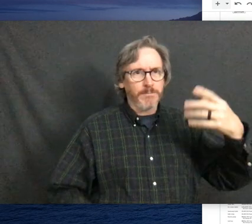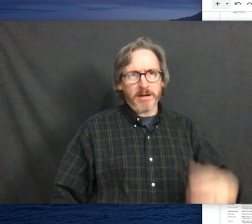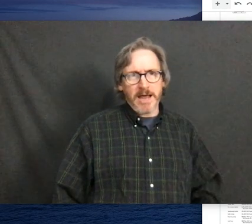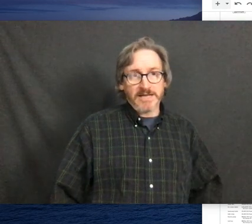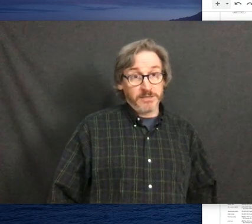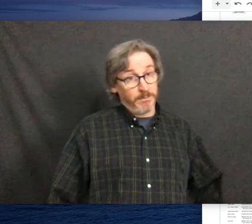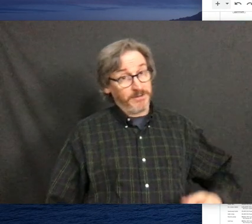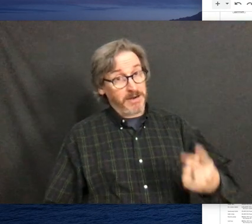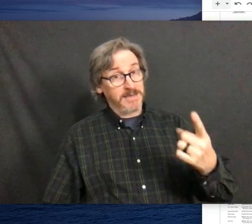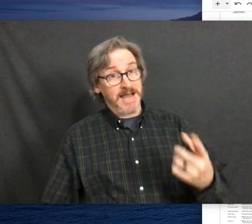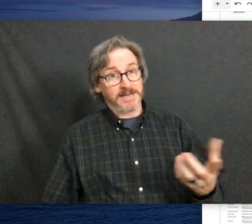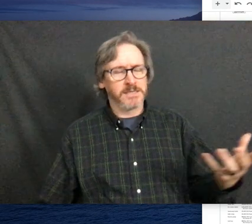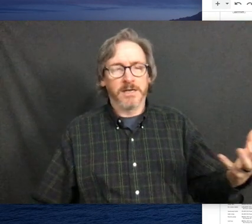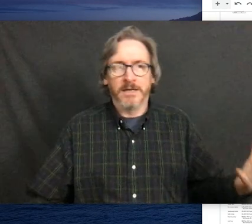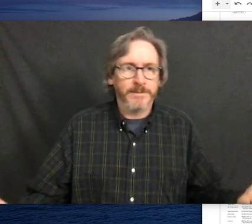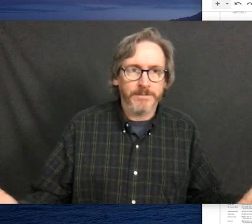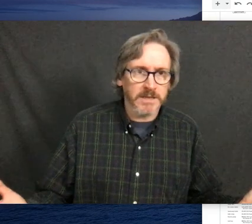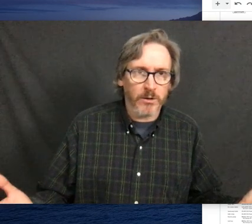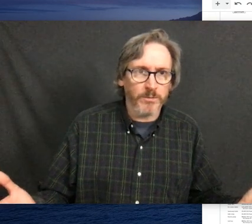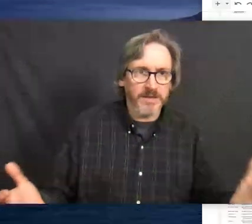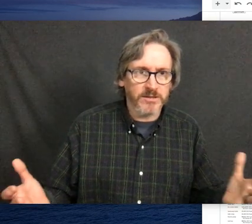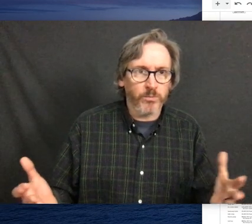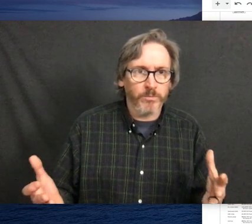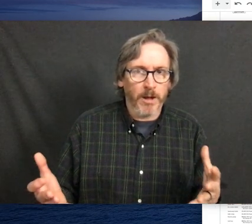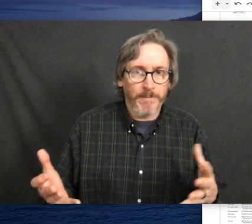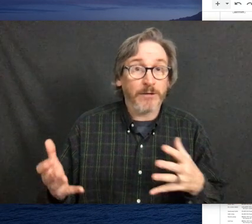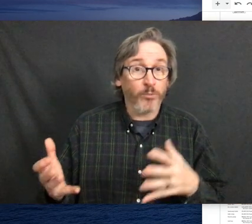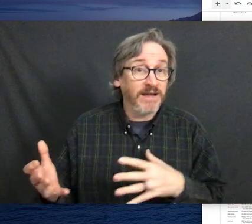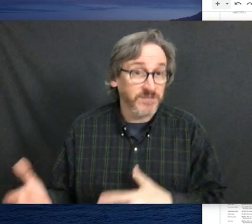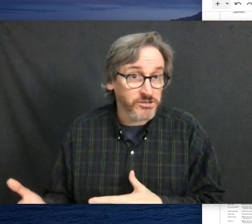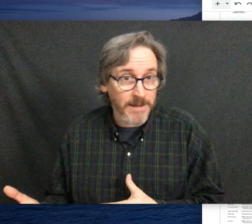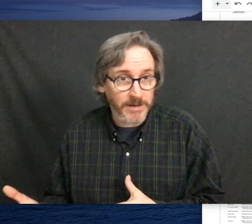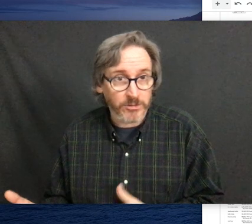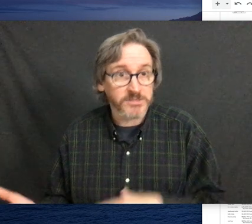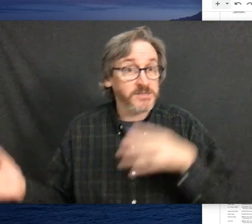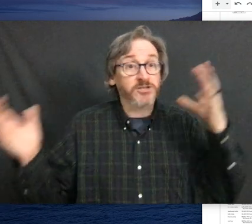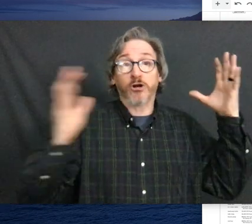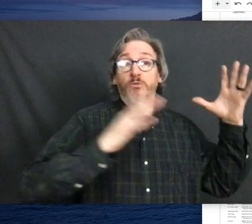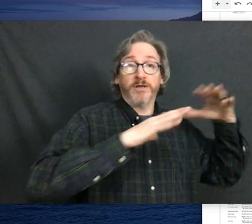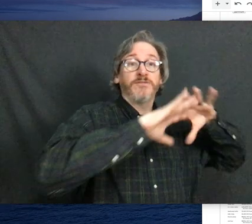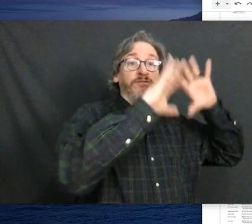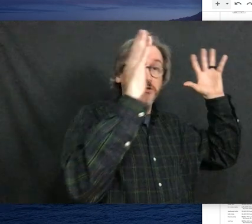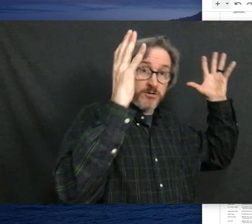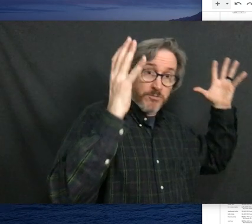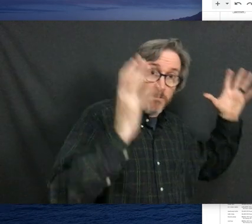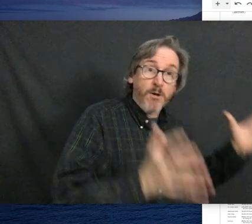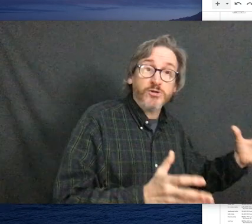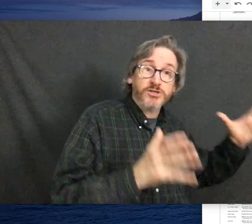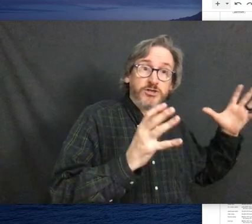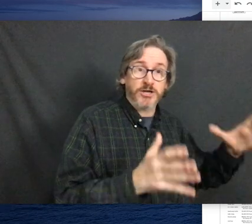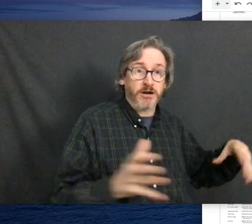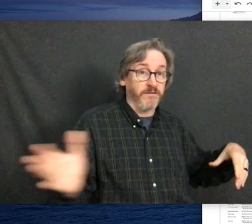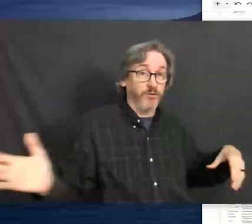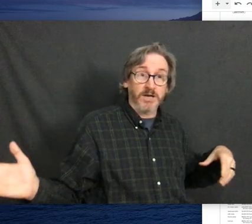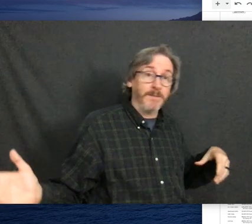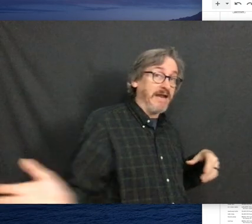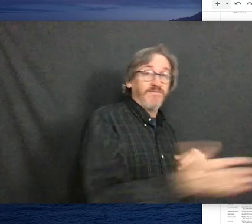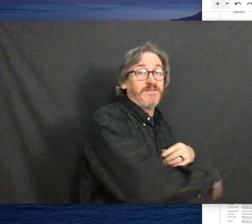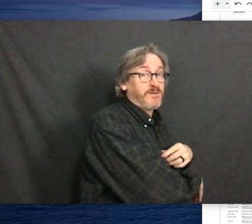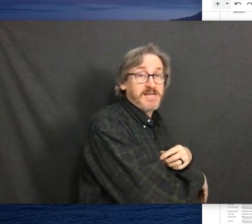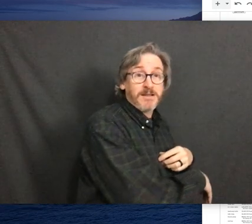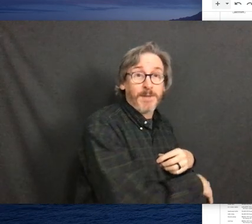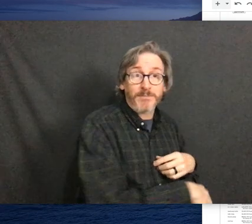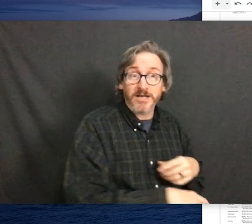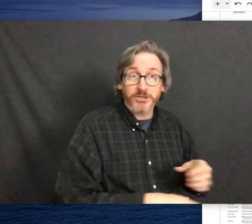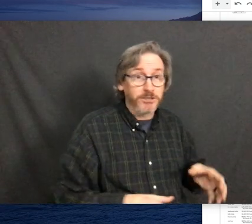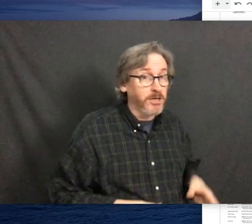They got brown eyes, but they're contacts. That would be a bad way of describing a person. Start with the most generic. If you can eliminate